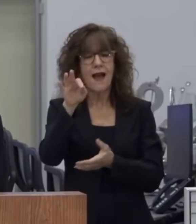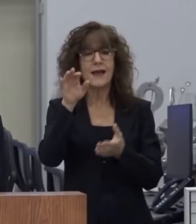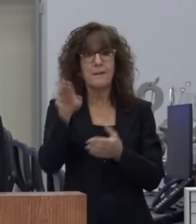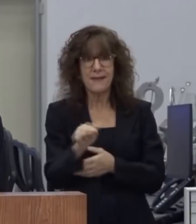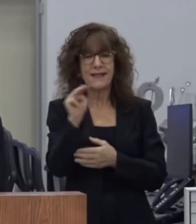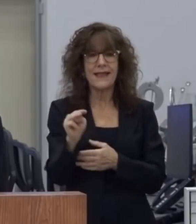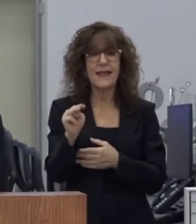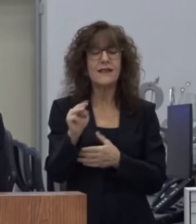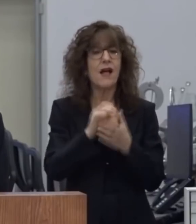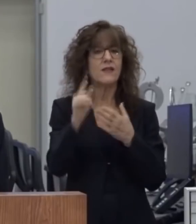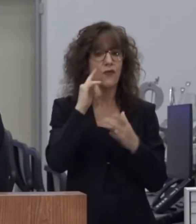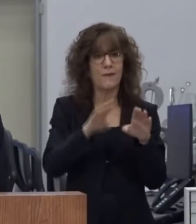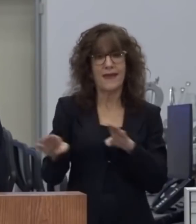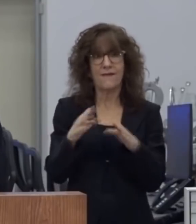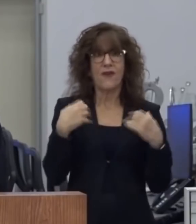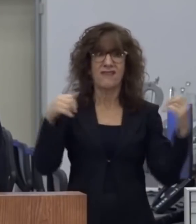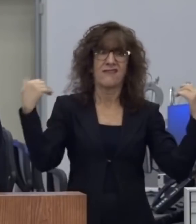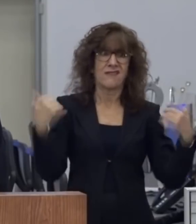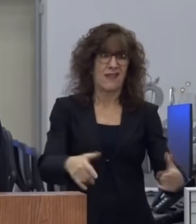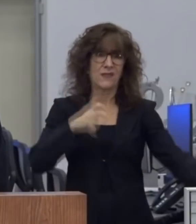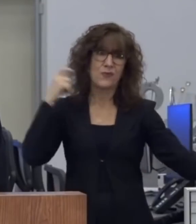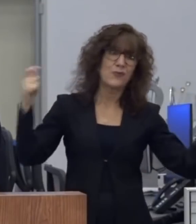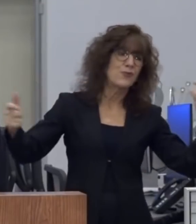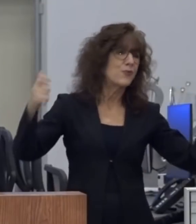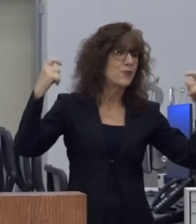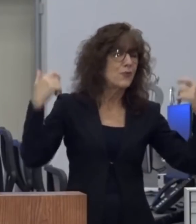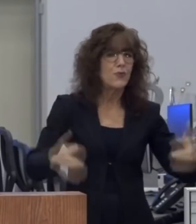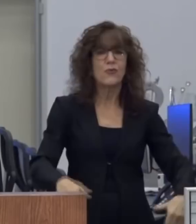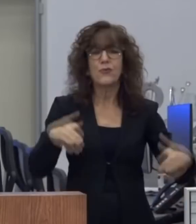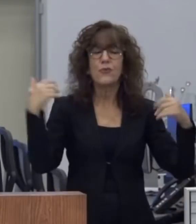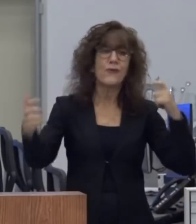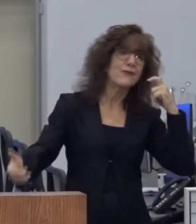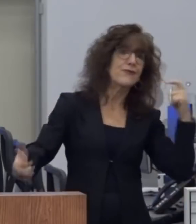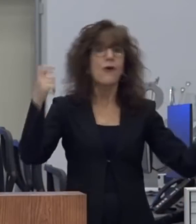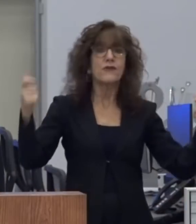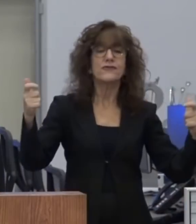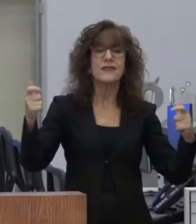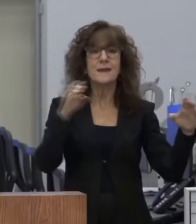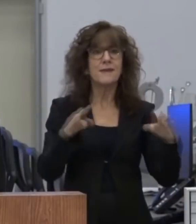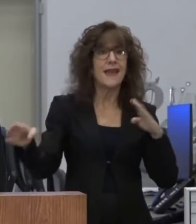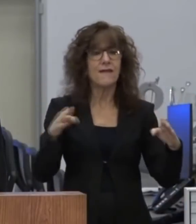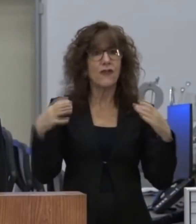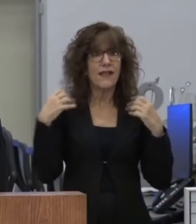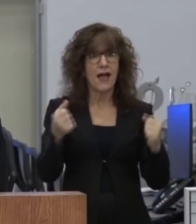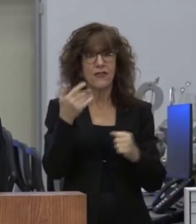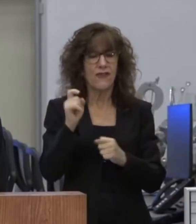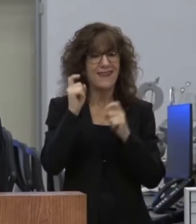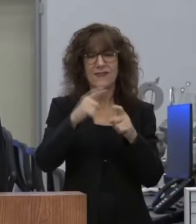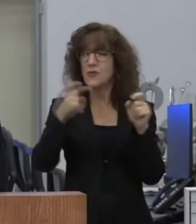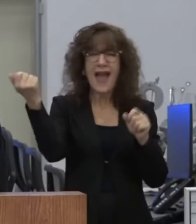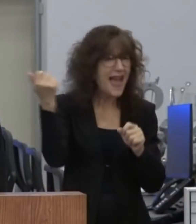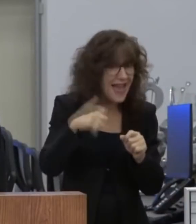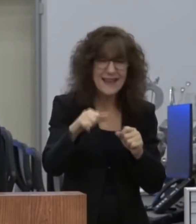for behavioral health. This is huge for us. This is the largest behavioral health grant awarded to any single county in the